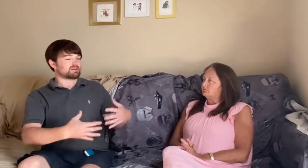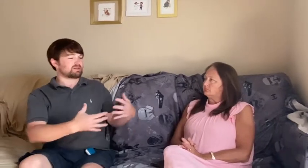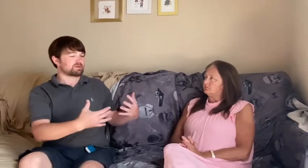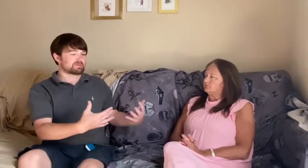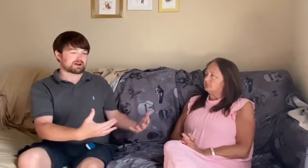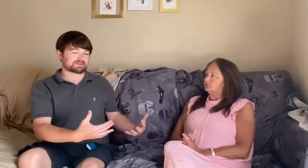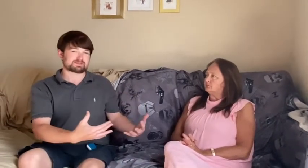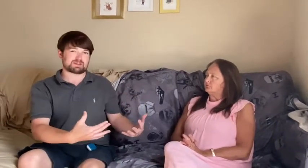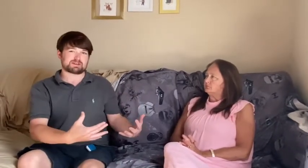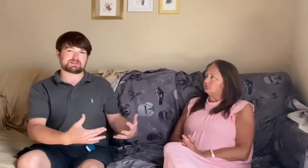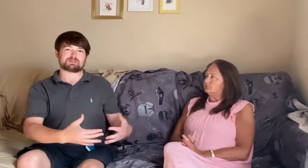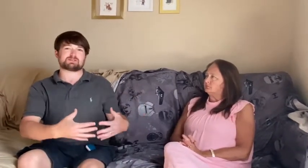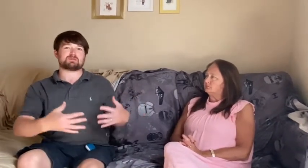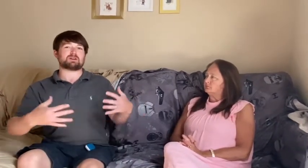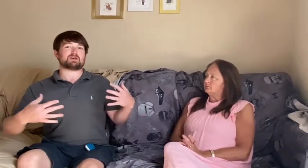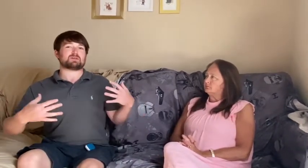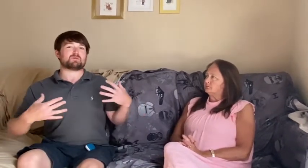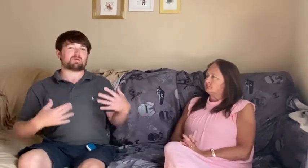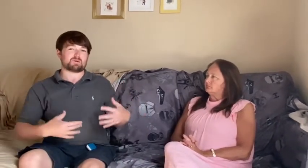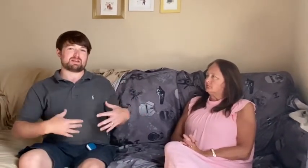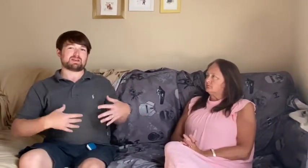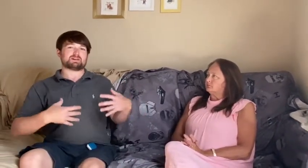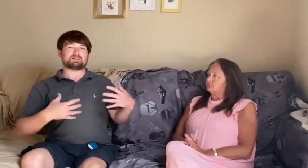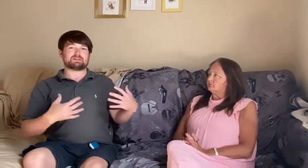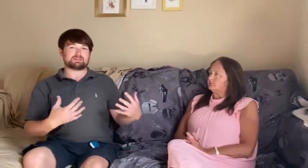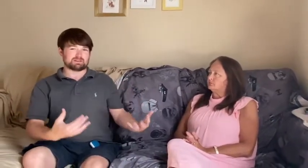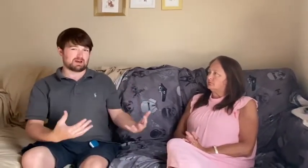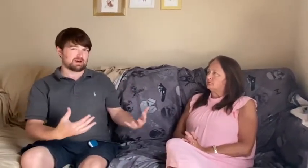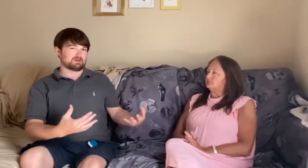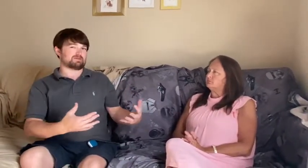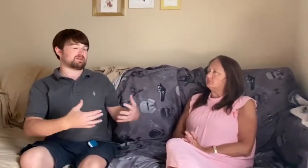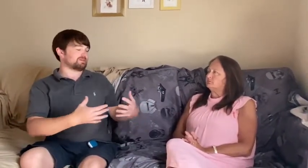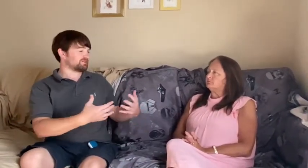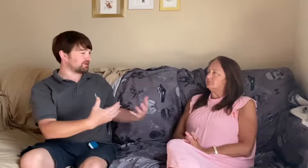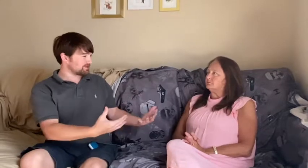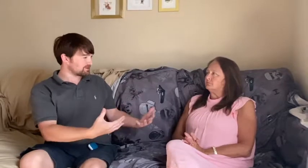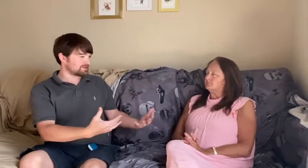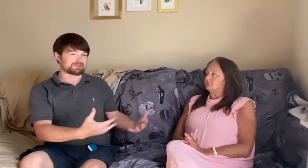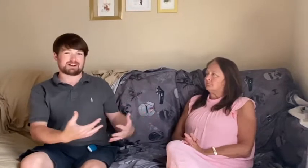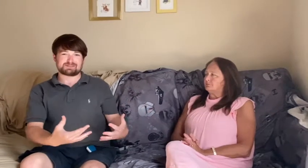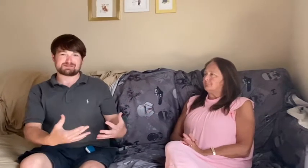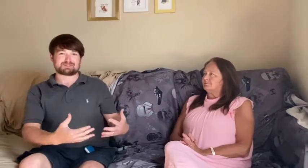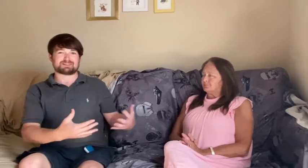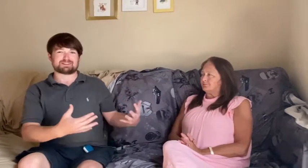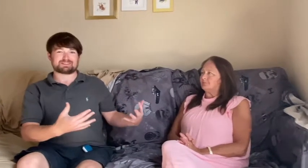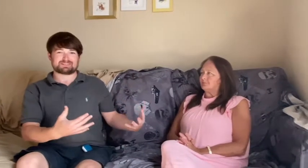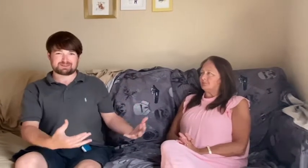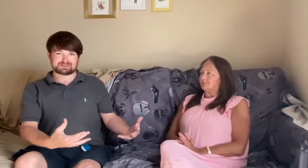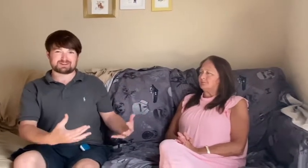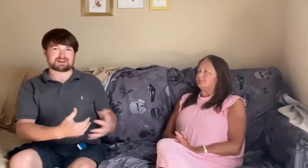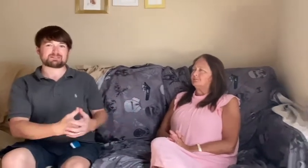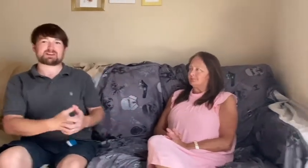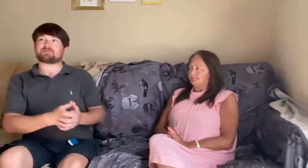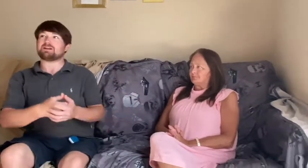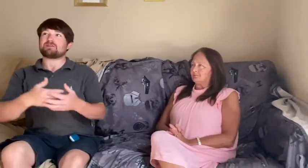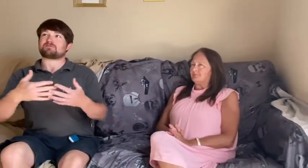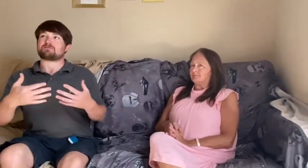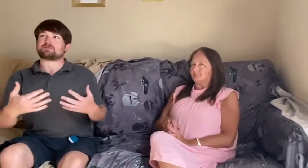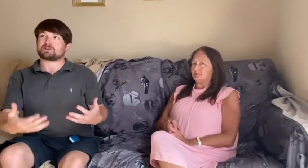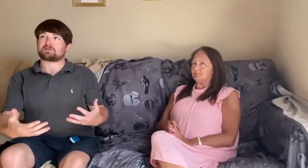that we might see. So we love dogs in this house. We have a lot of dogs in our house and stuff that we